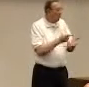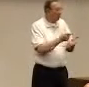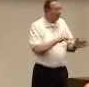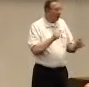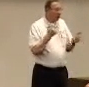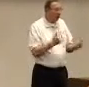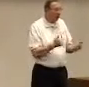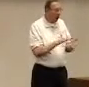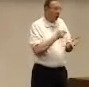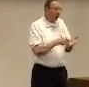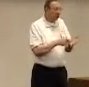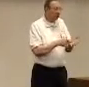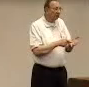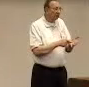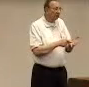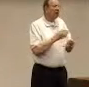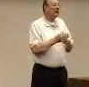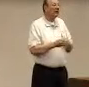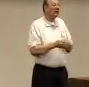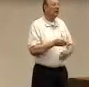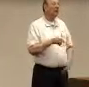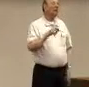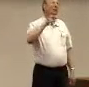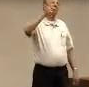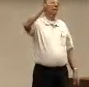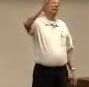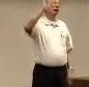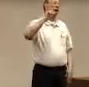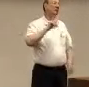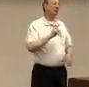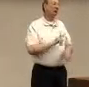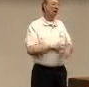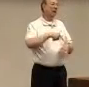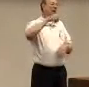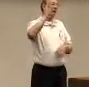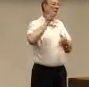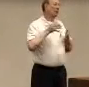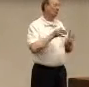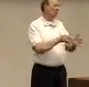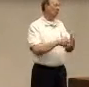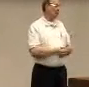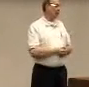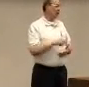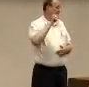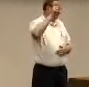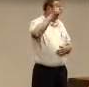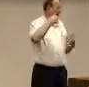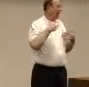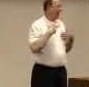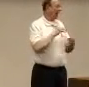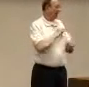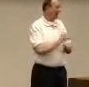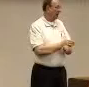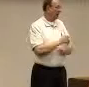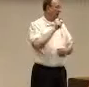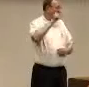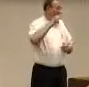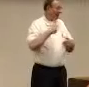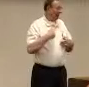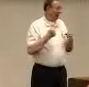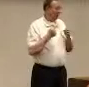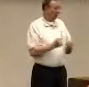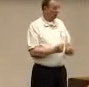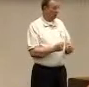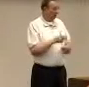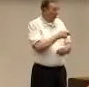that, here's what I've learned, and this is what I want you to walk away with. In the end, it's in God's time, and it's God's way. He's the one